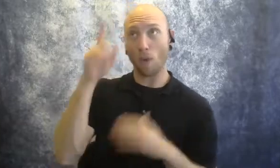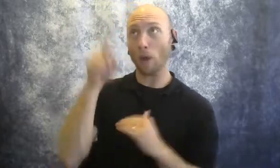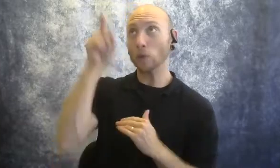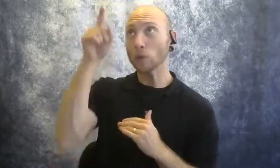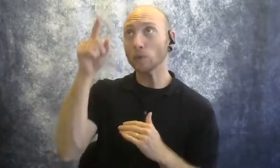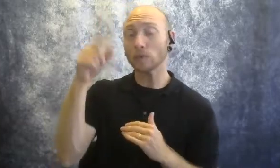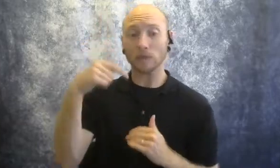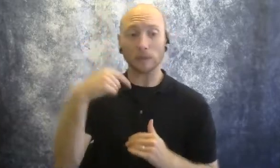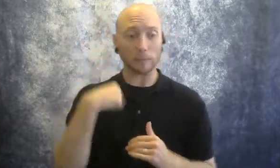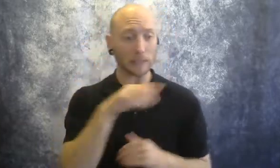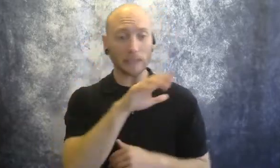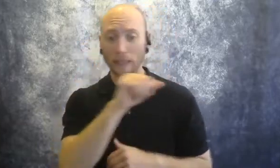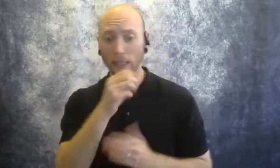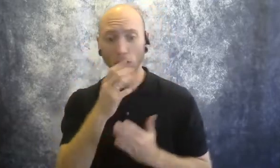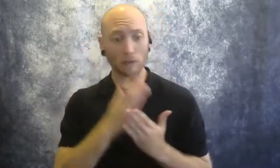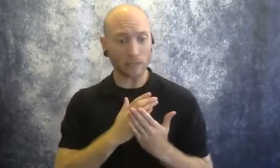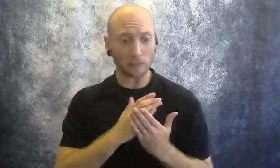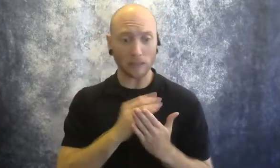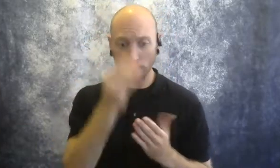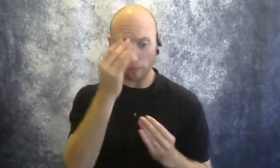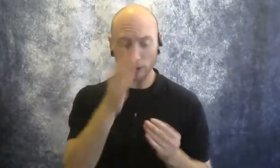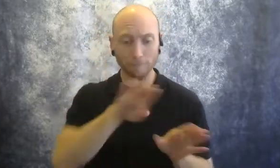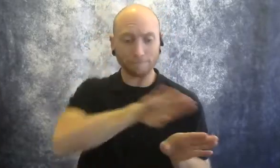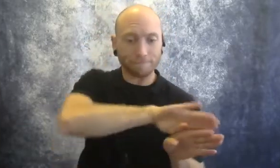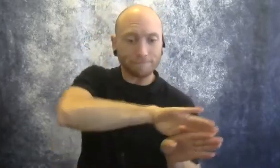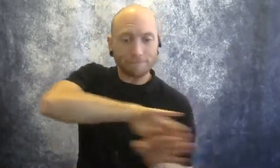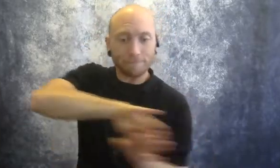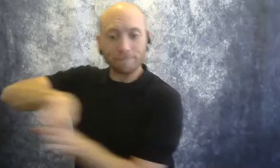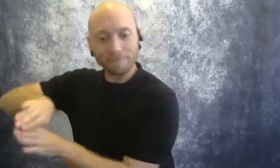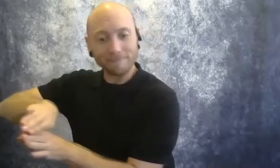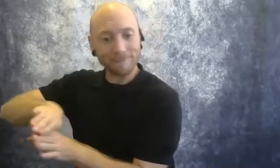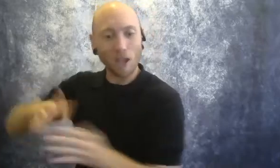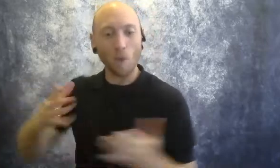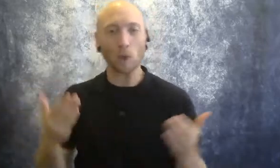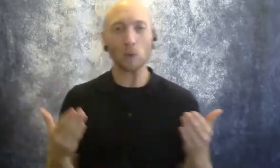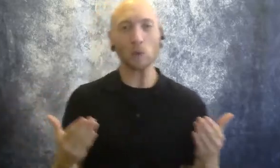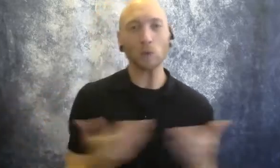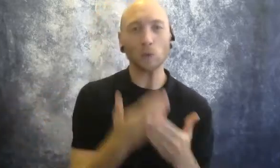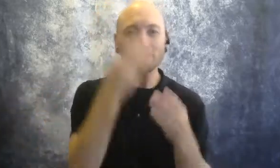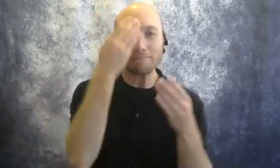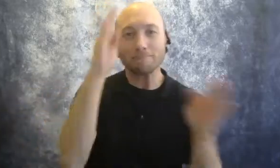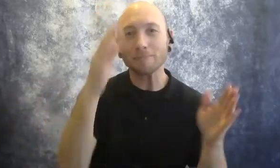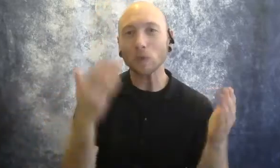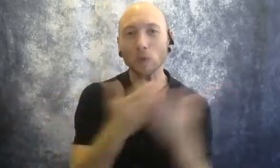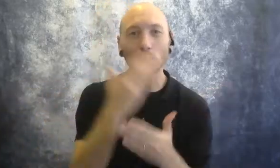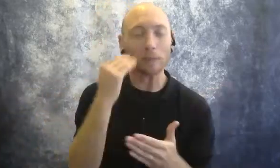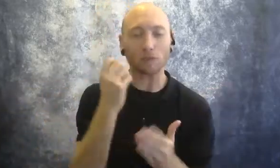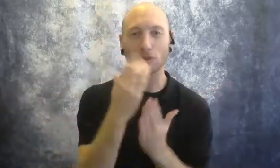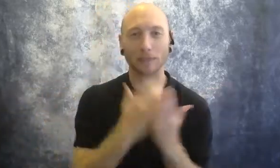everything I think I know about you, about me, about this program, and about these steps for an open mind and a new experience of you, of